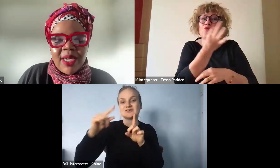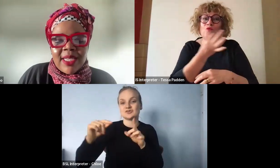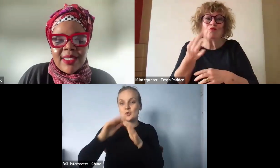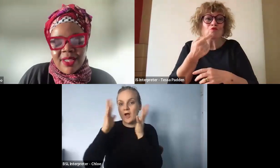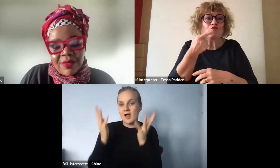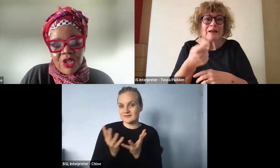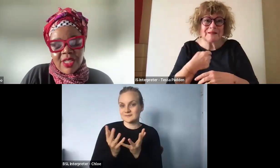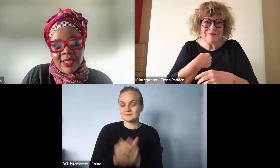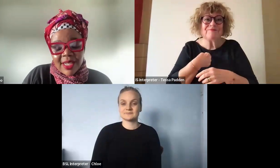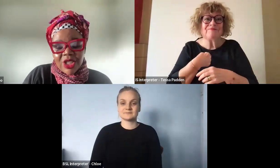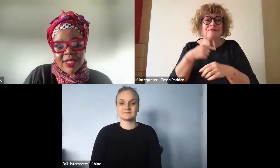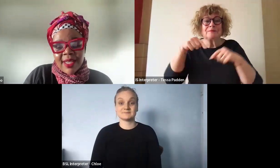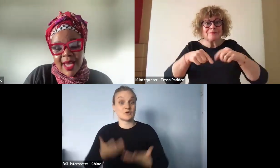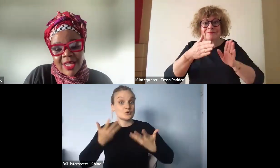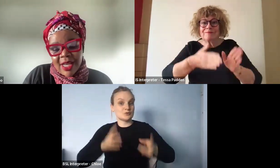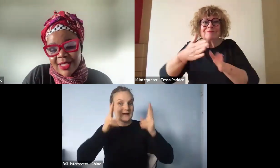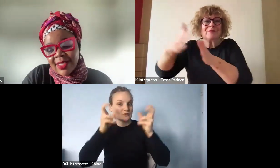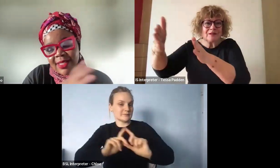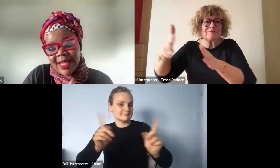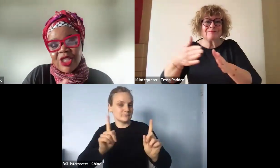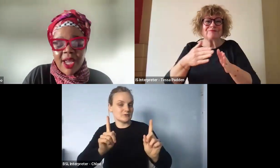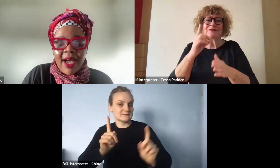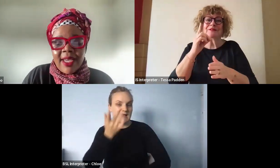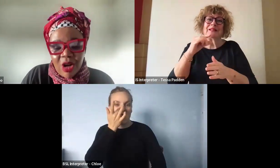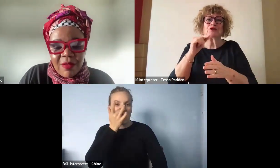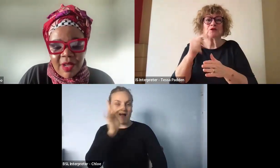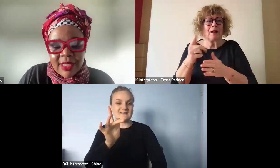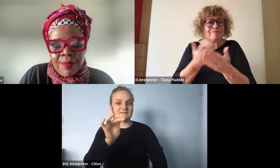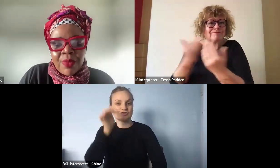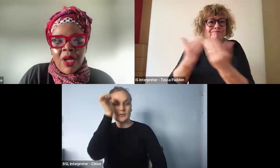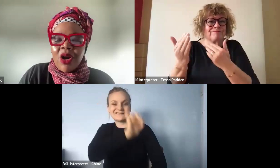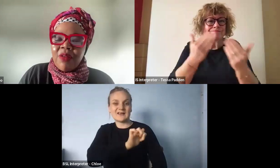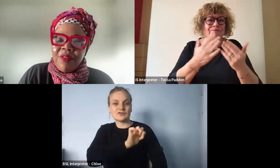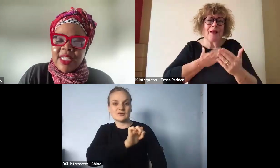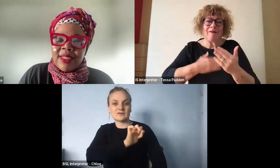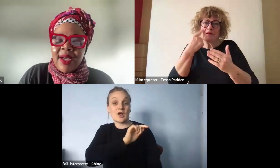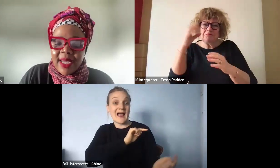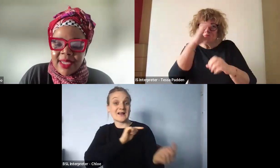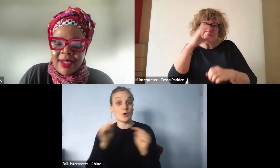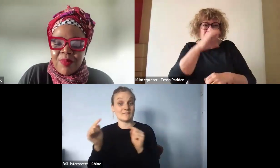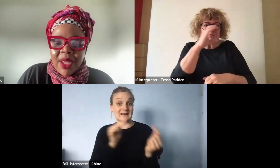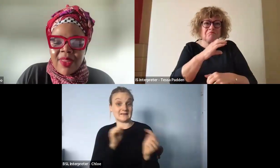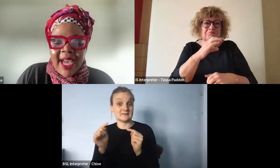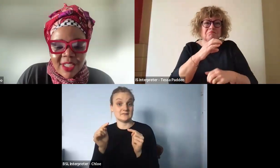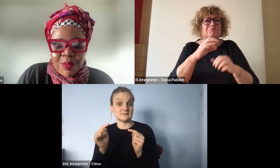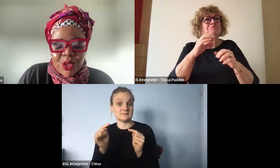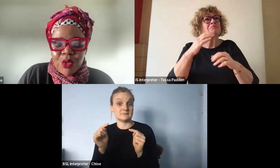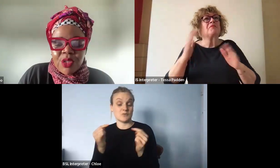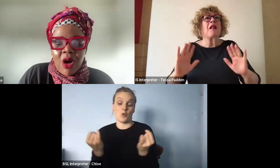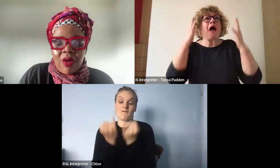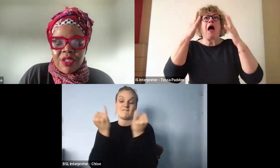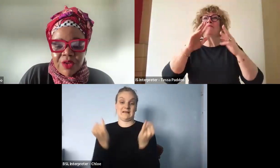discussion topic is artificial intelligence slash AI in conflict. Conflict, i.e., the